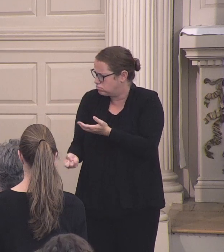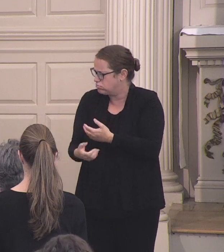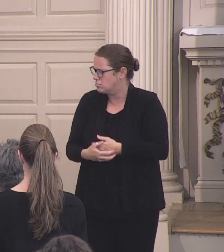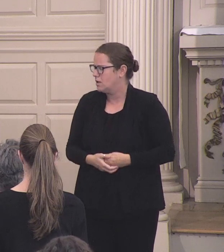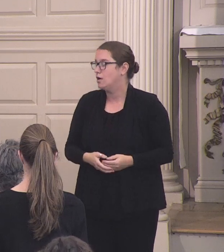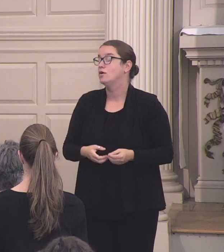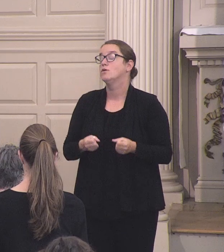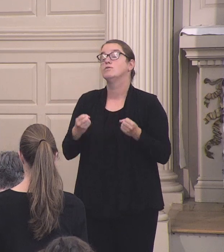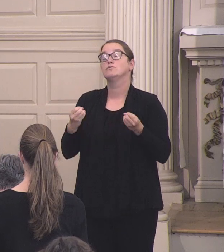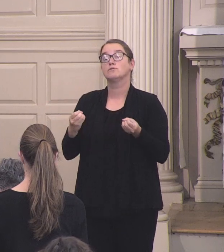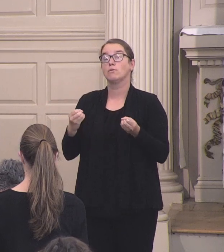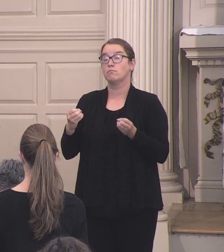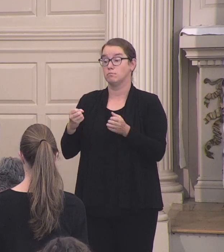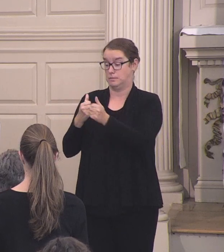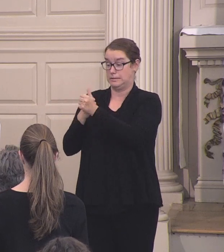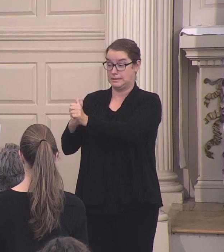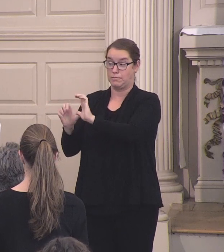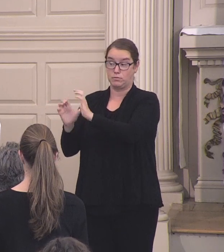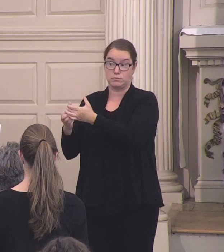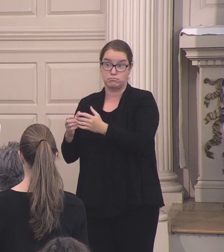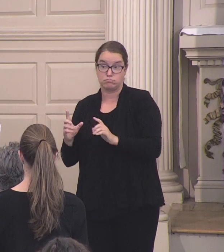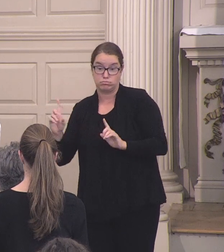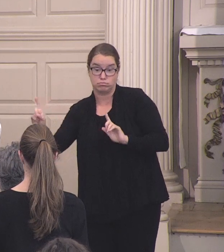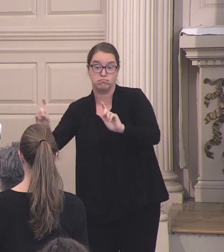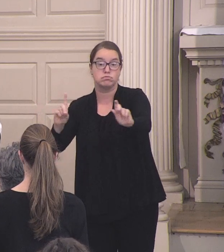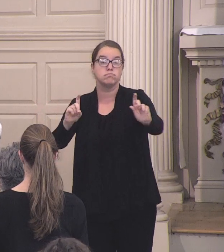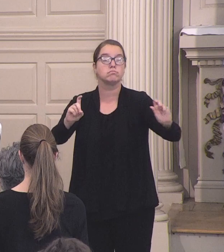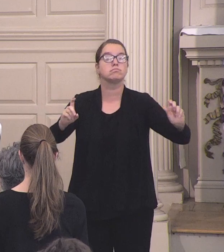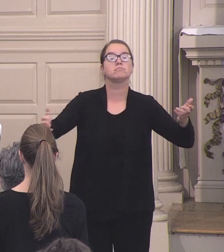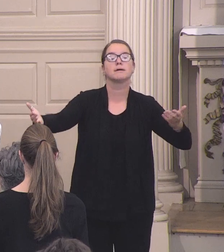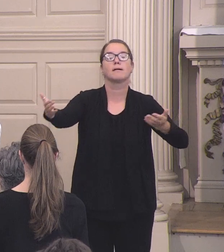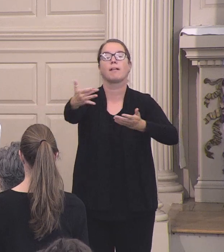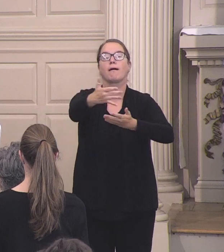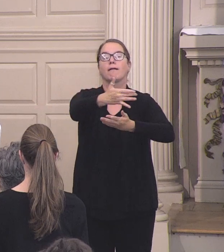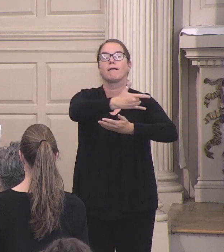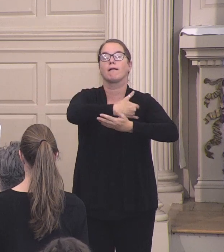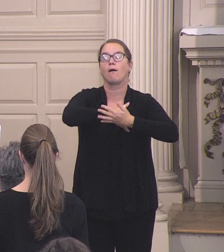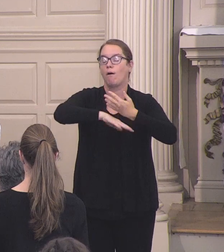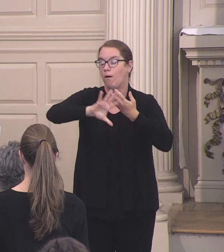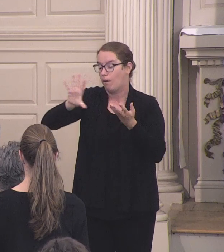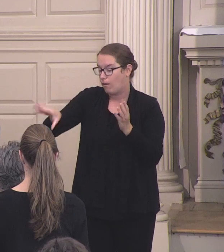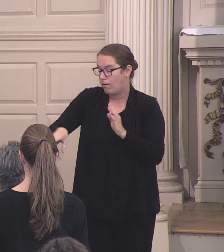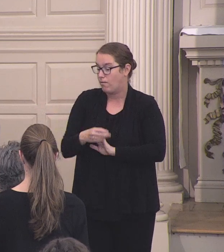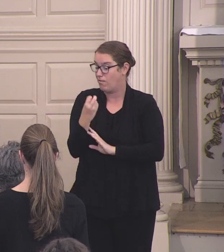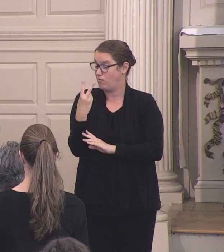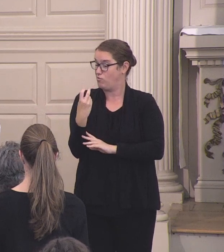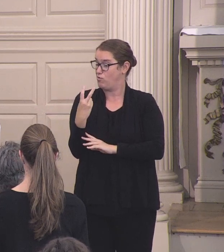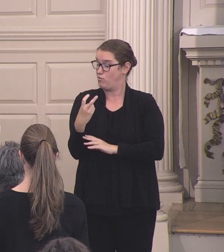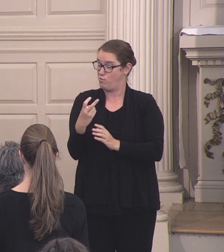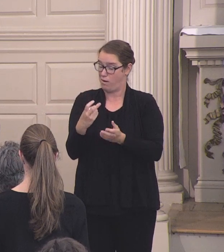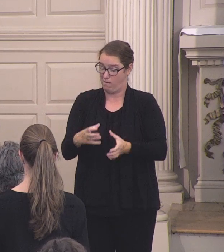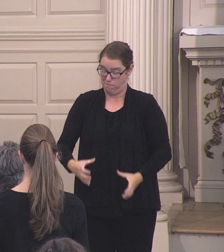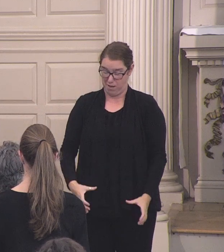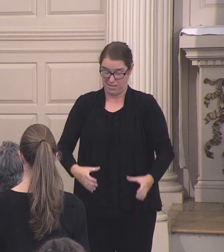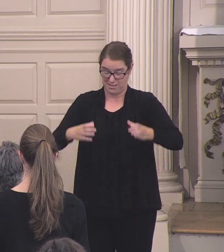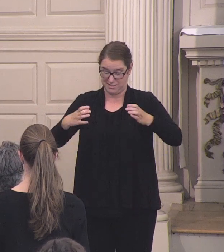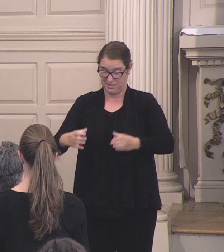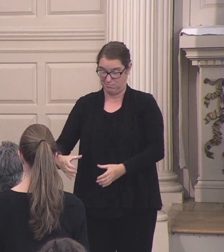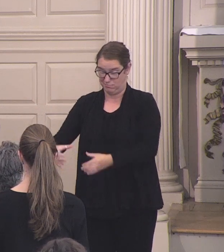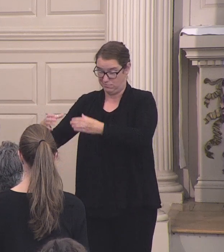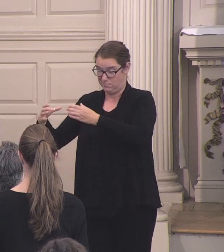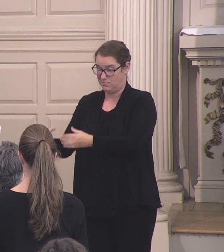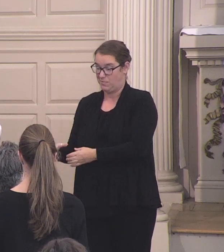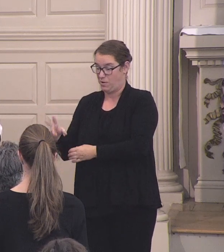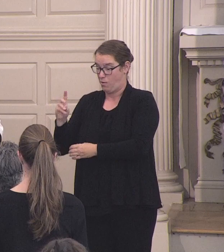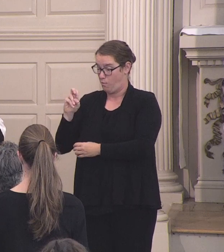So they collected them and filled 12 wicker baskets with fragments from the 5